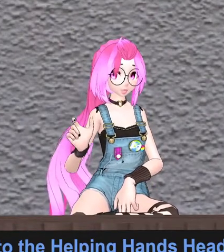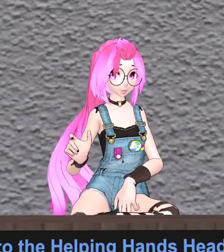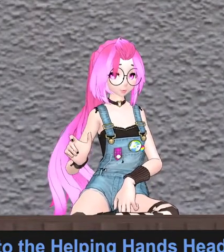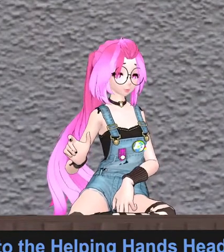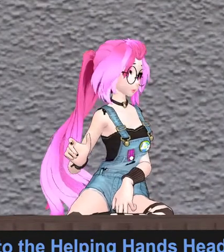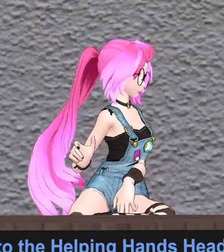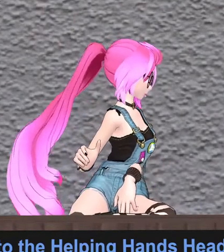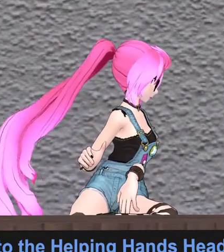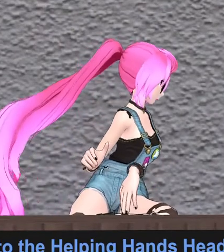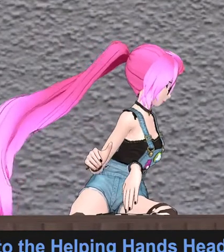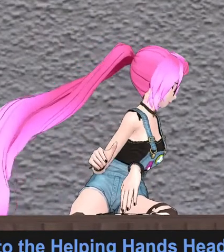Italy.